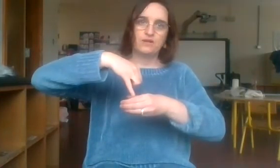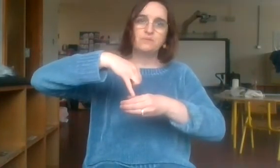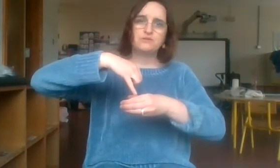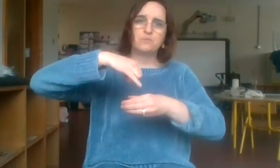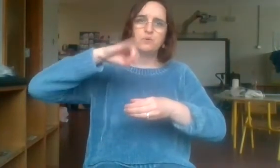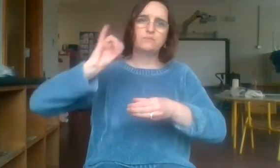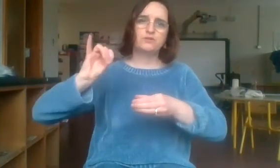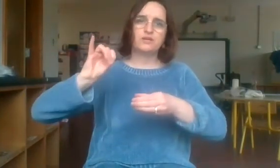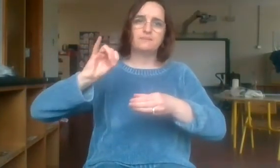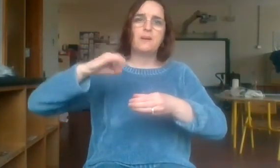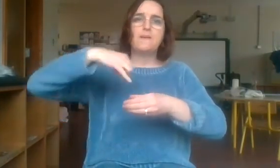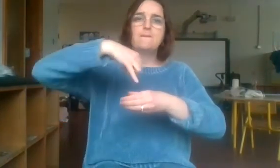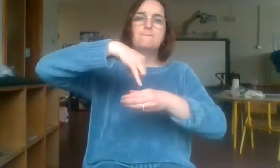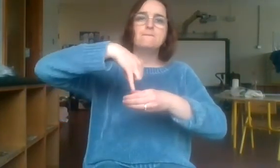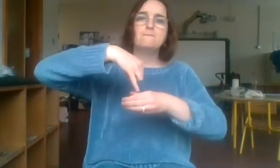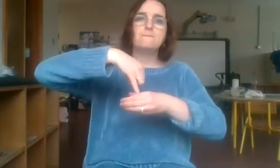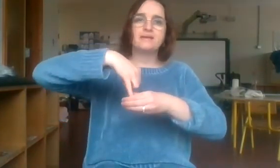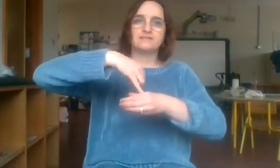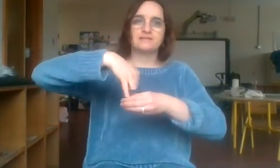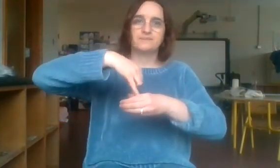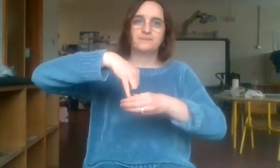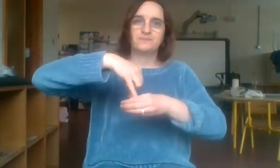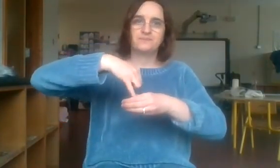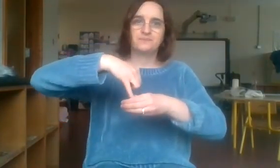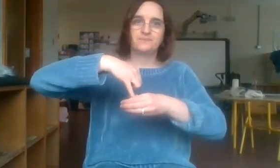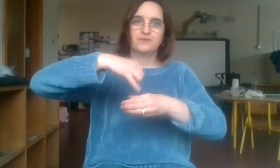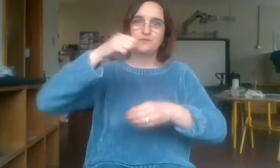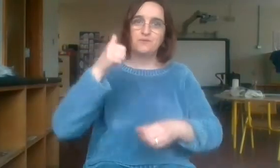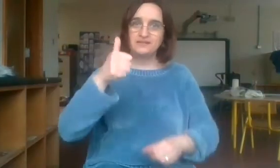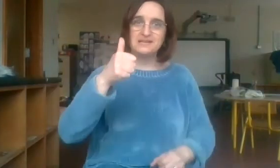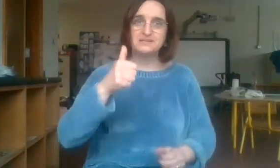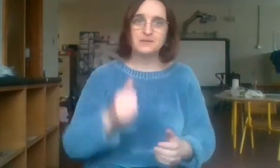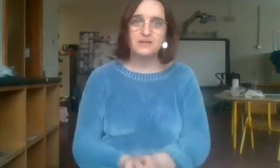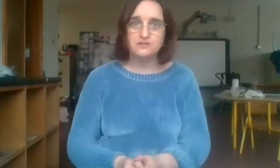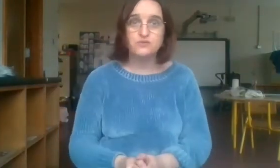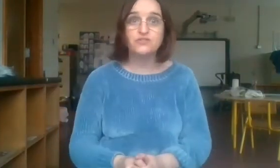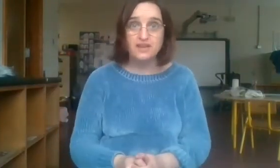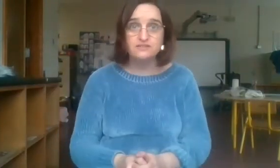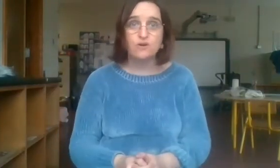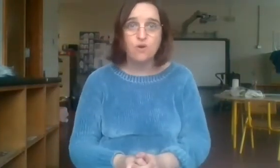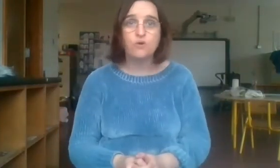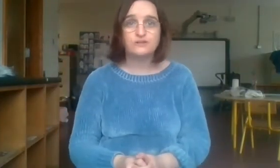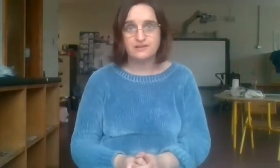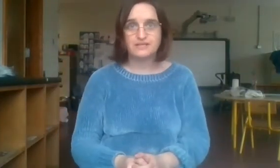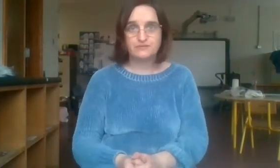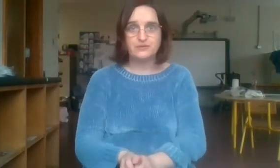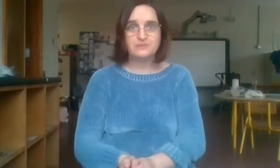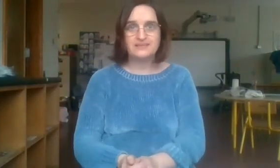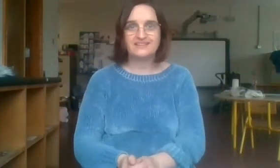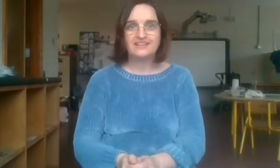we do that one more time. Medicine. Fantastic. Well done. So that's all our signs for this week.